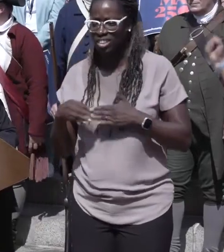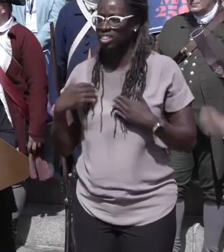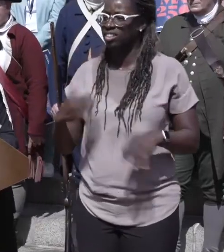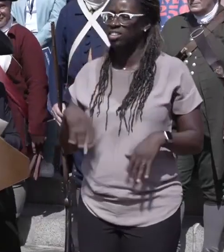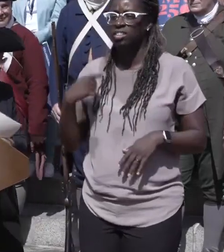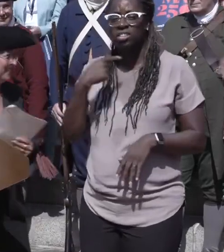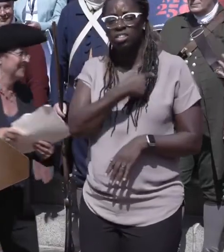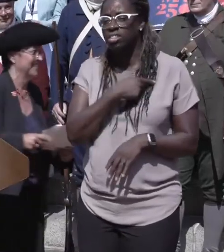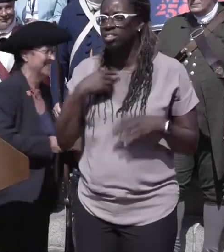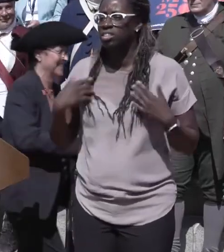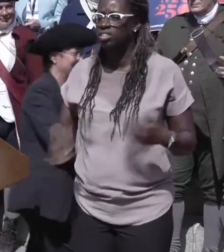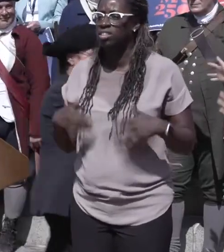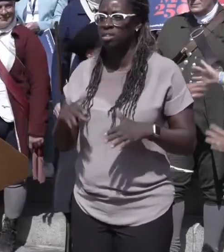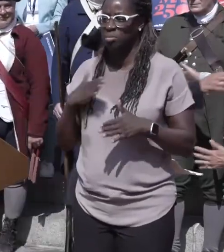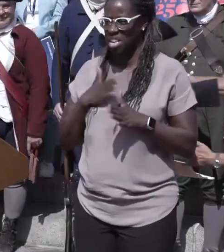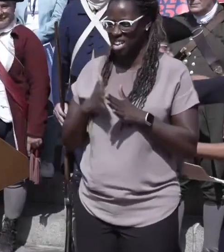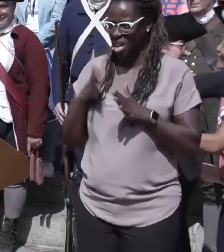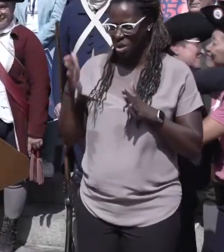Yay. Secretary Howe.